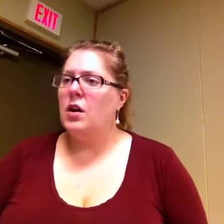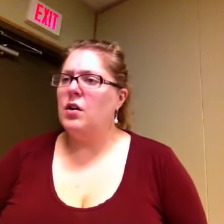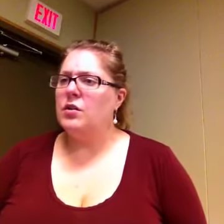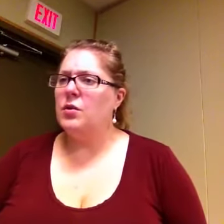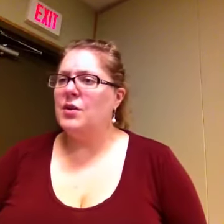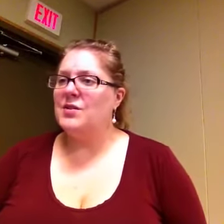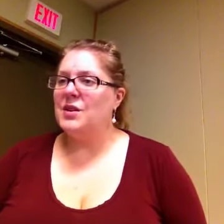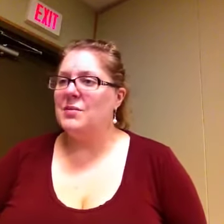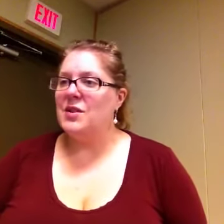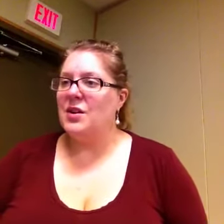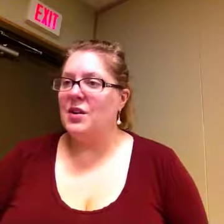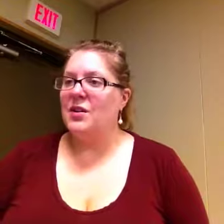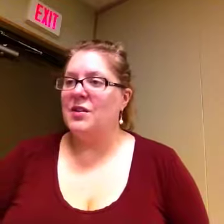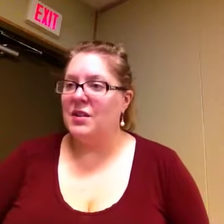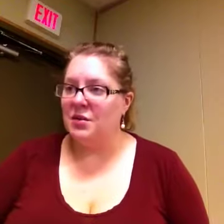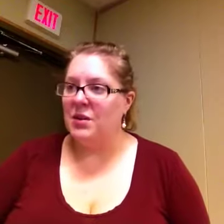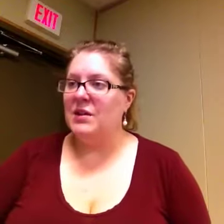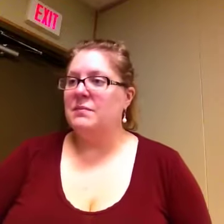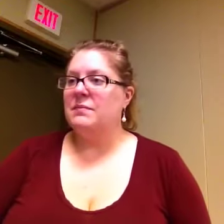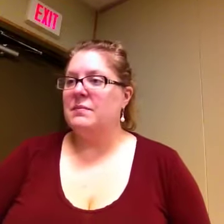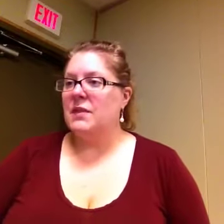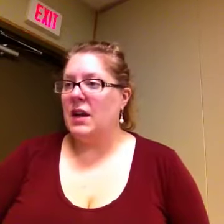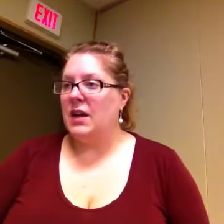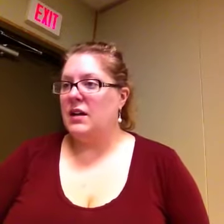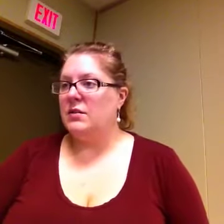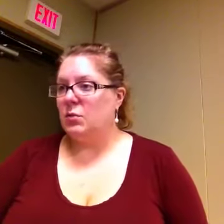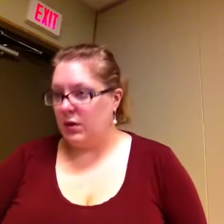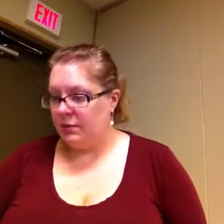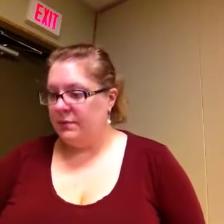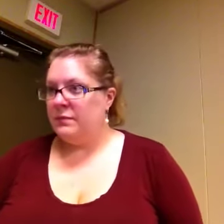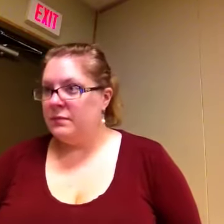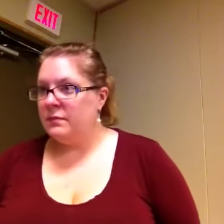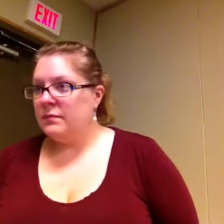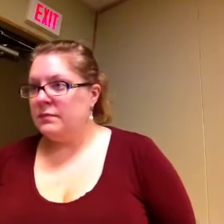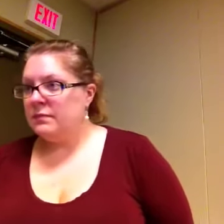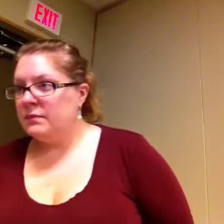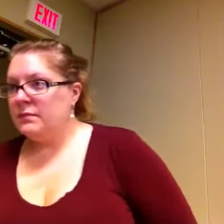All your dreams are on them. And 1.